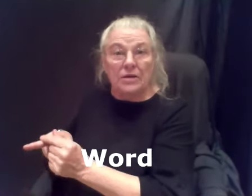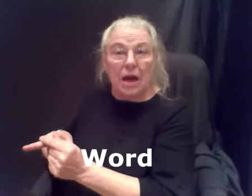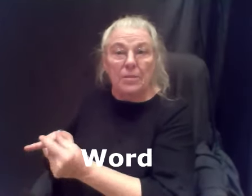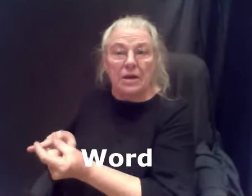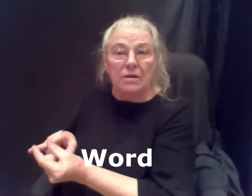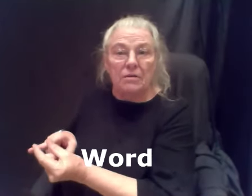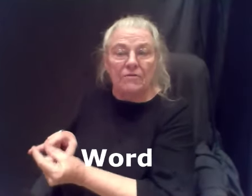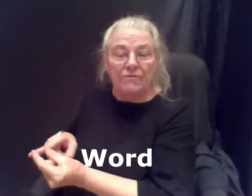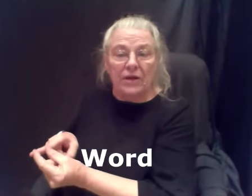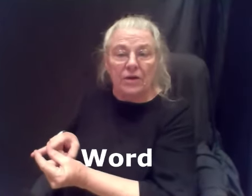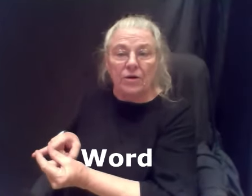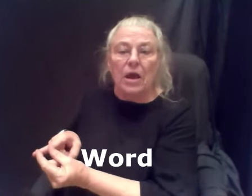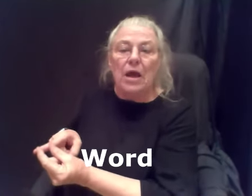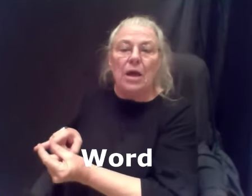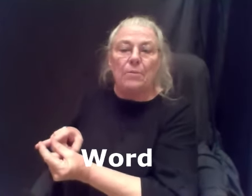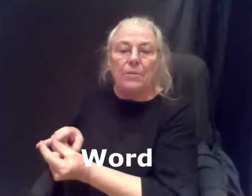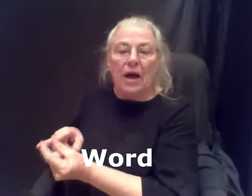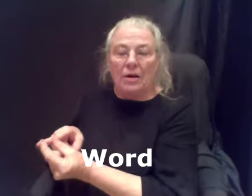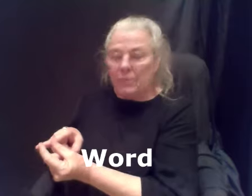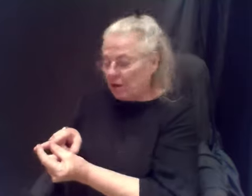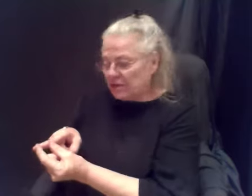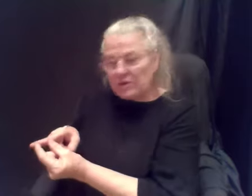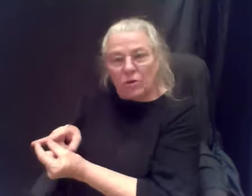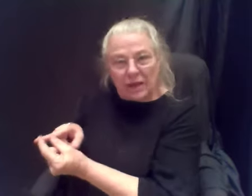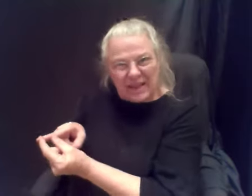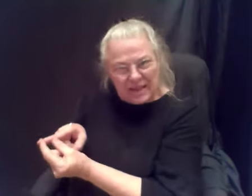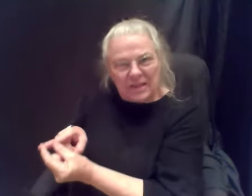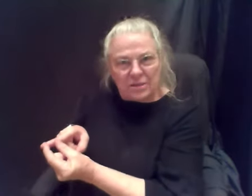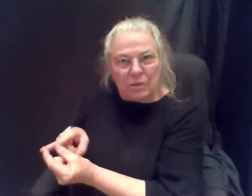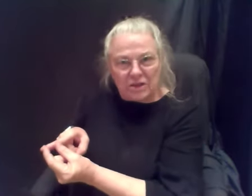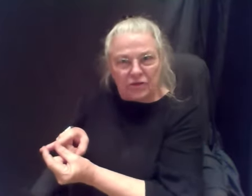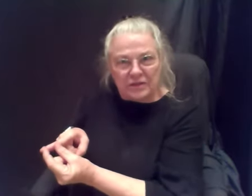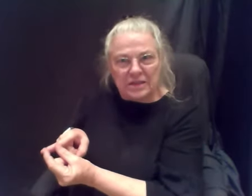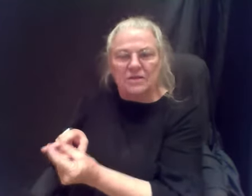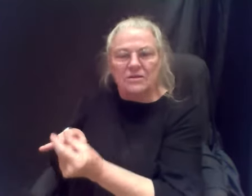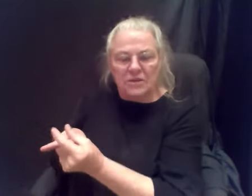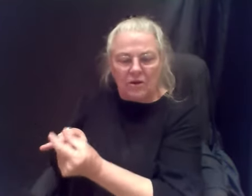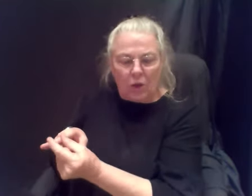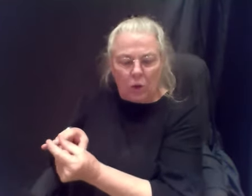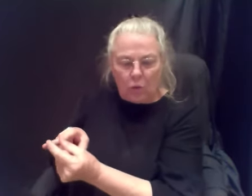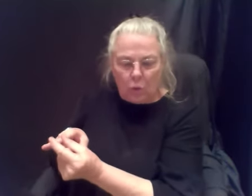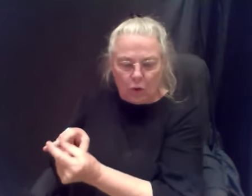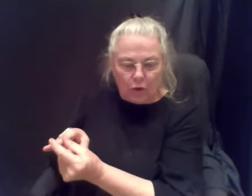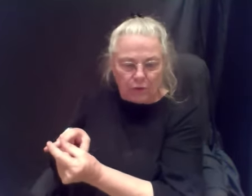non-dominant finger because it's only this much of a sentence. Word.